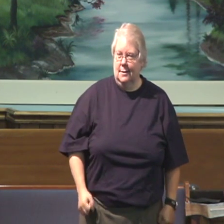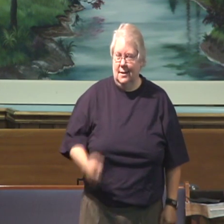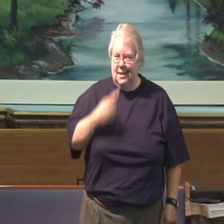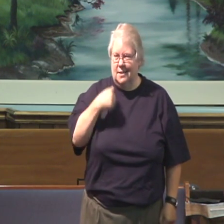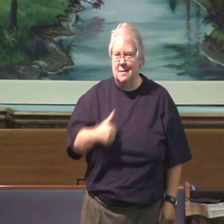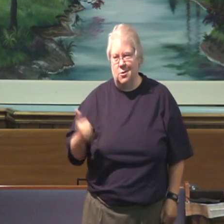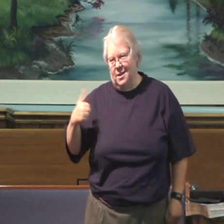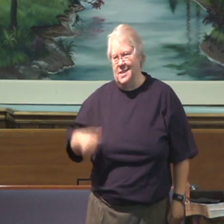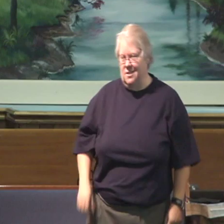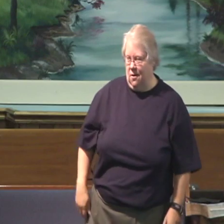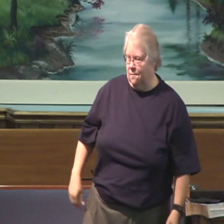Yeah. Leads me to this song.